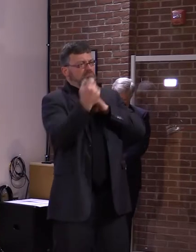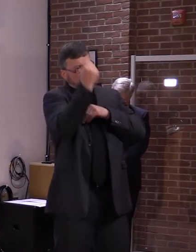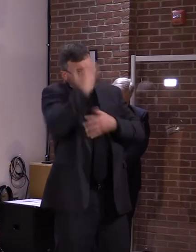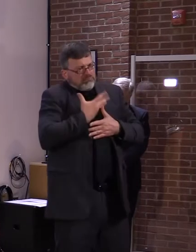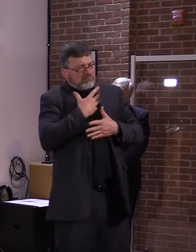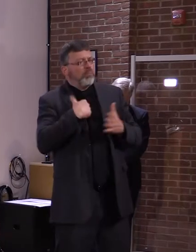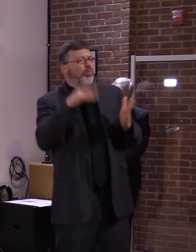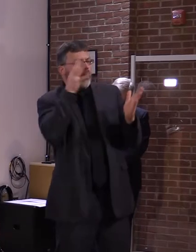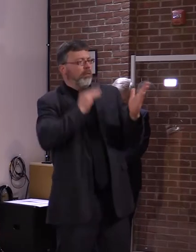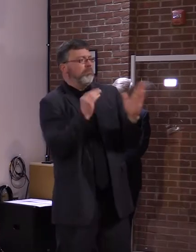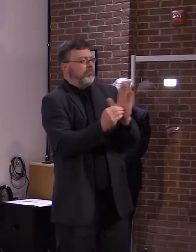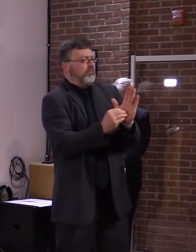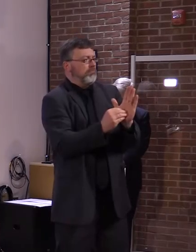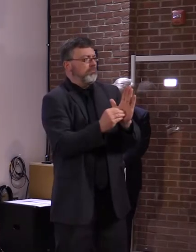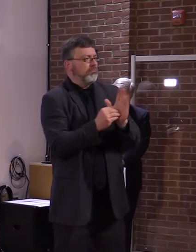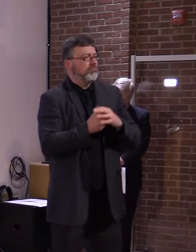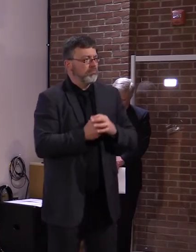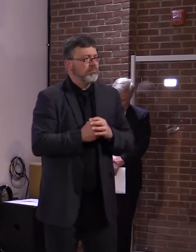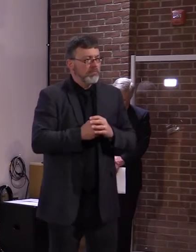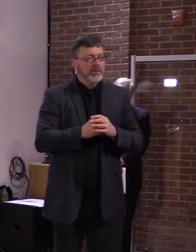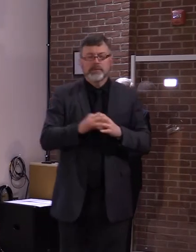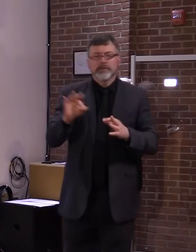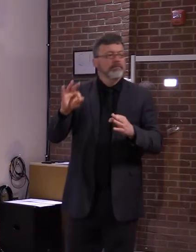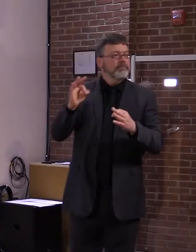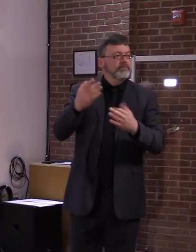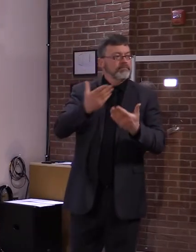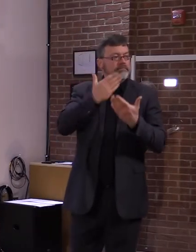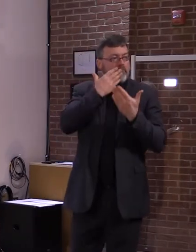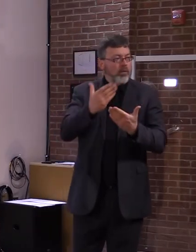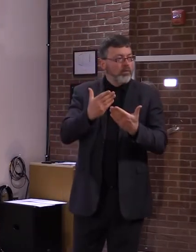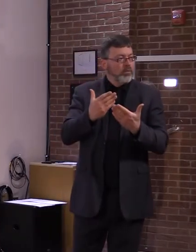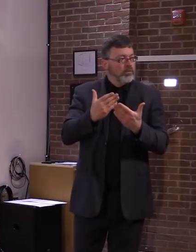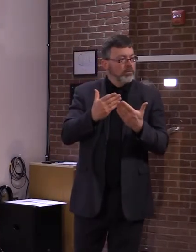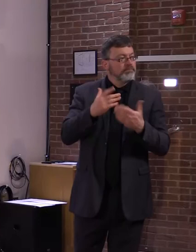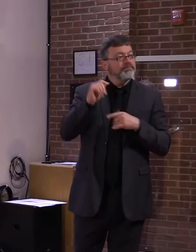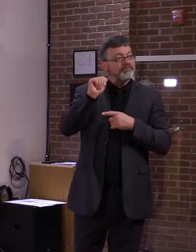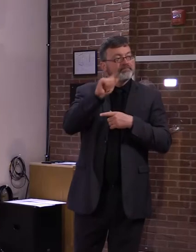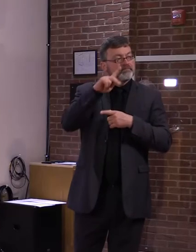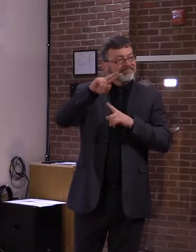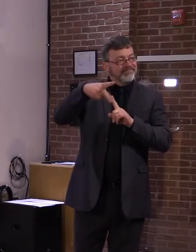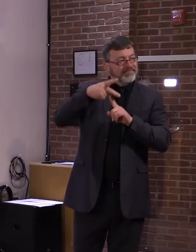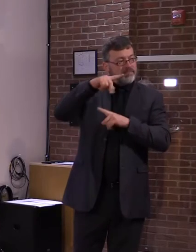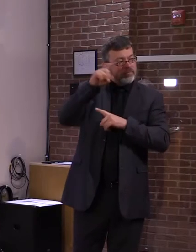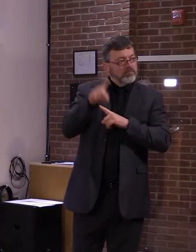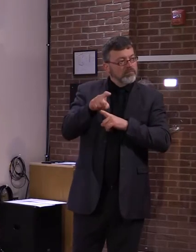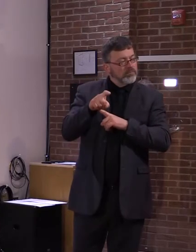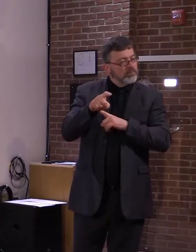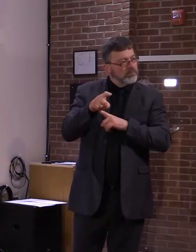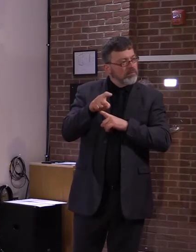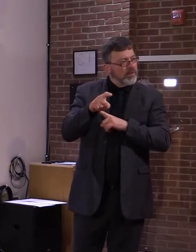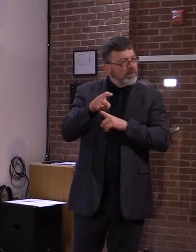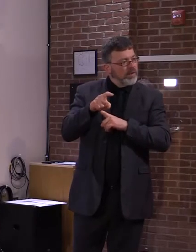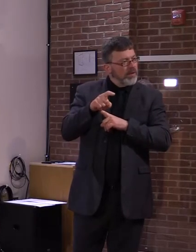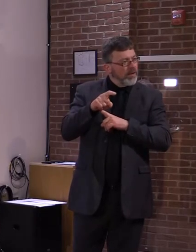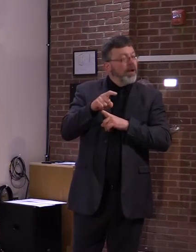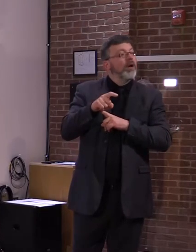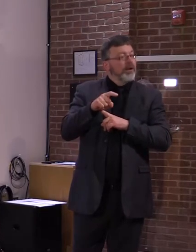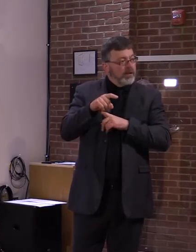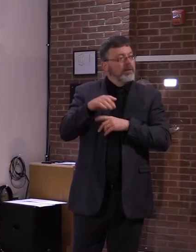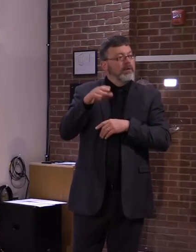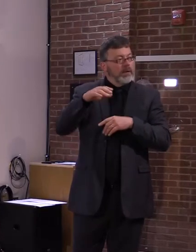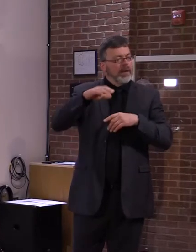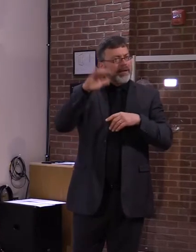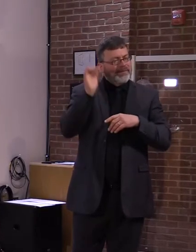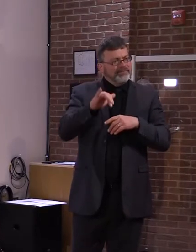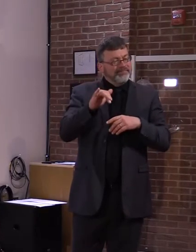Okay, thanks. And then were restaurants and bars notified of this change in hours before this press conference? They